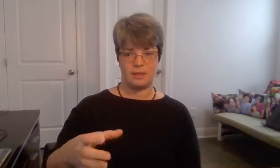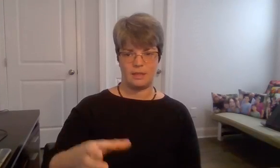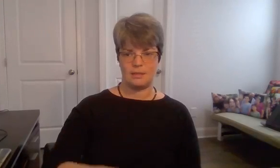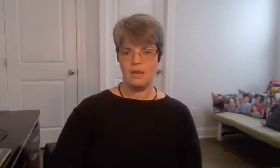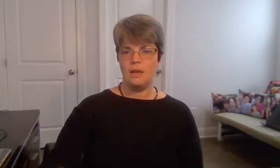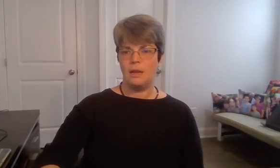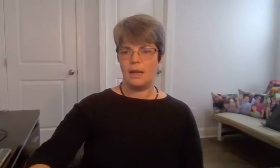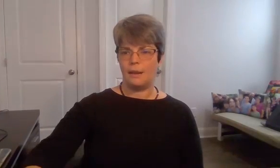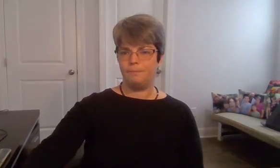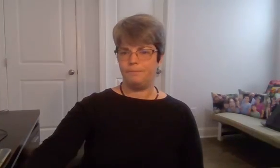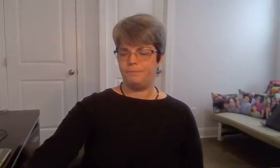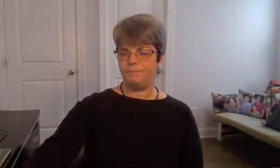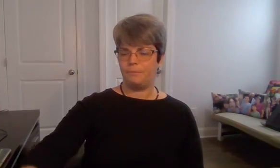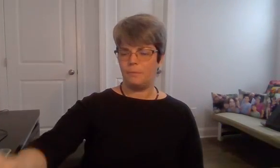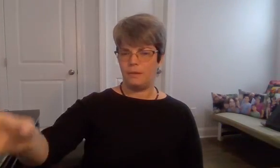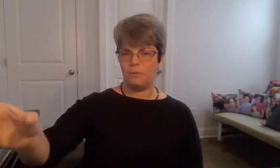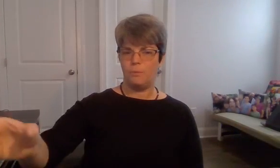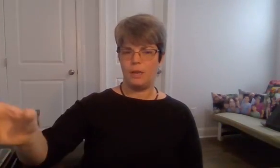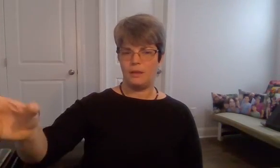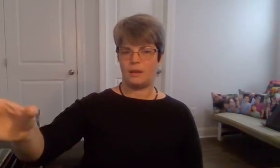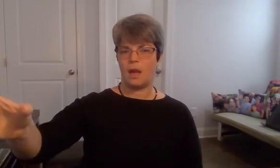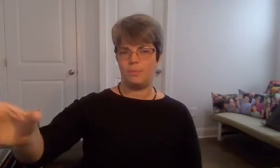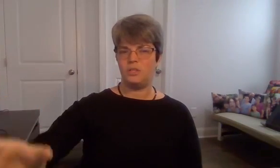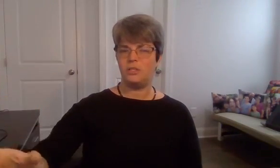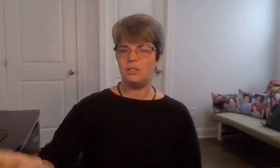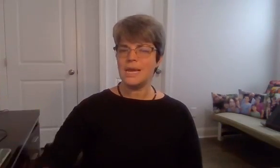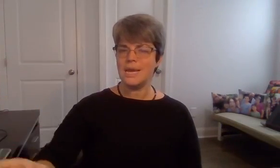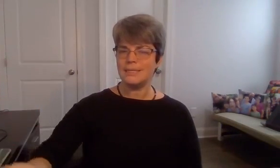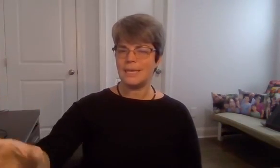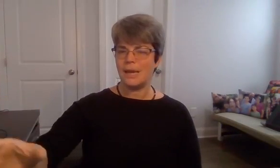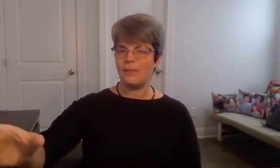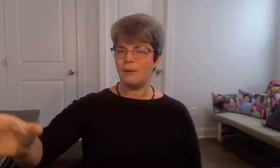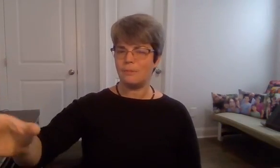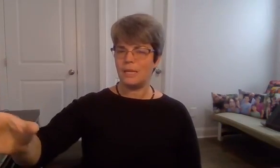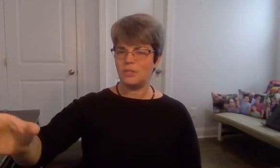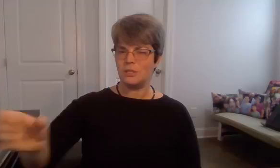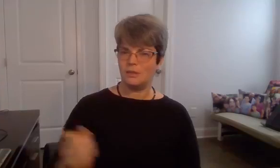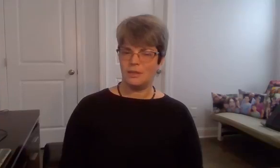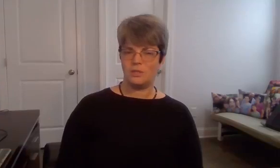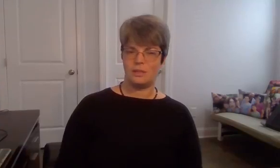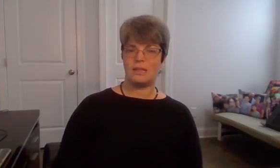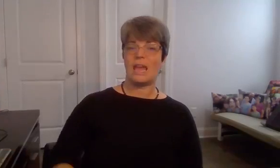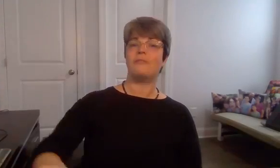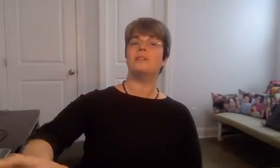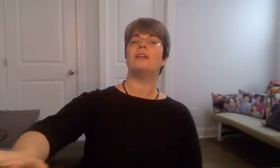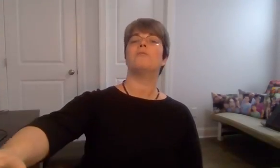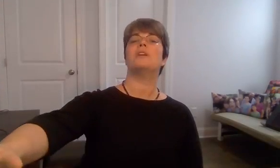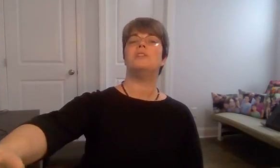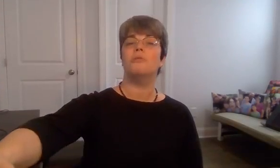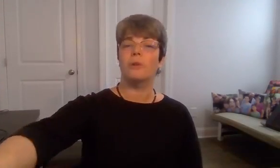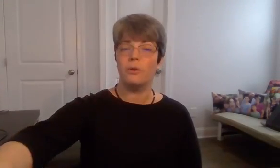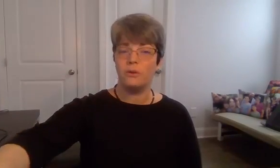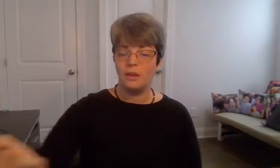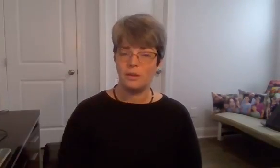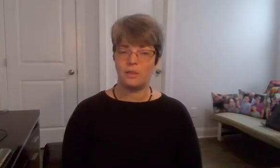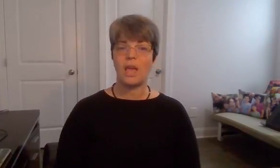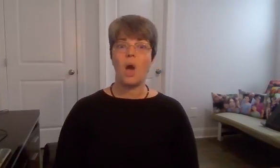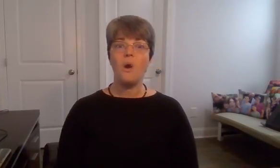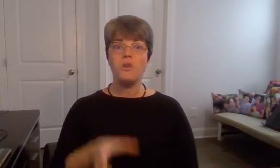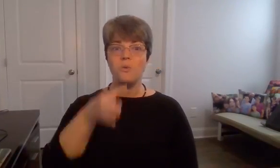things, if you put the cup just out of their reach so that they have to like reach and groan, you can say, oh, you want